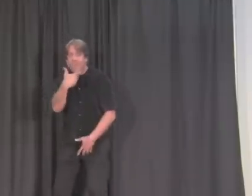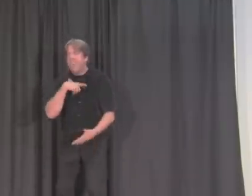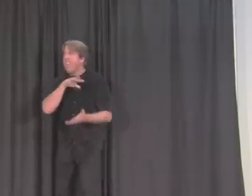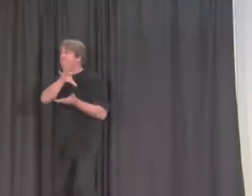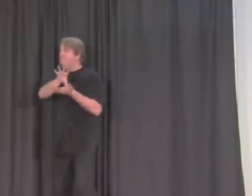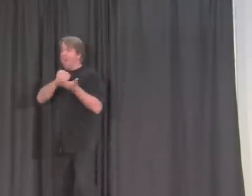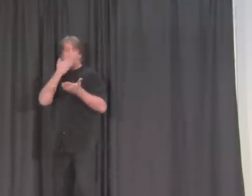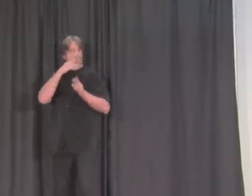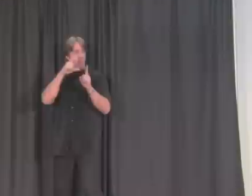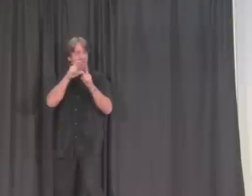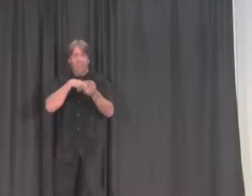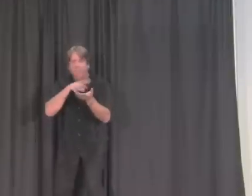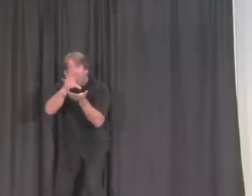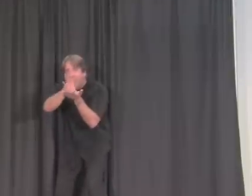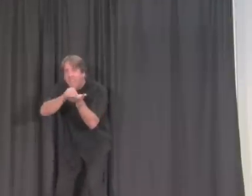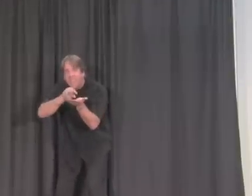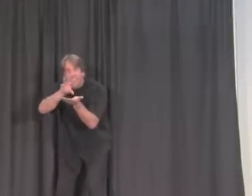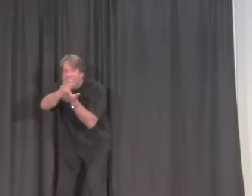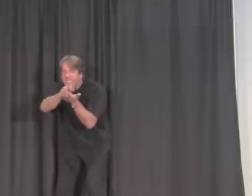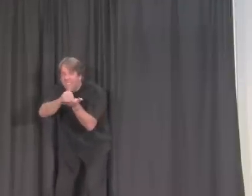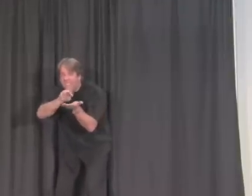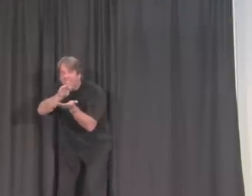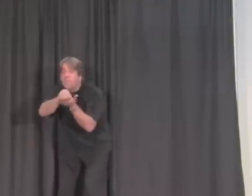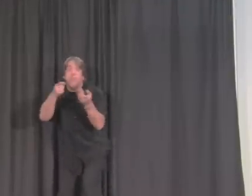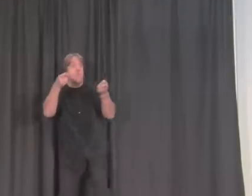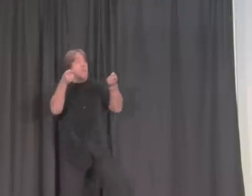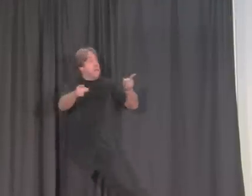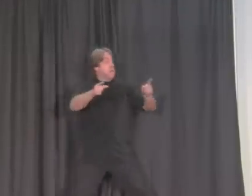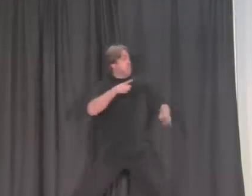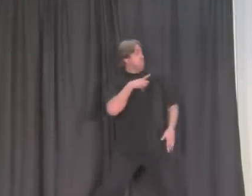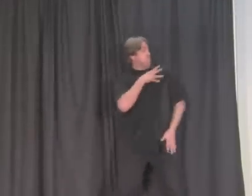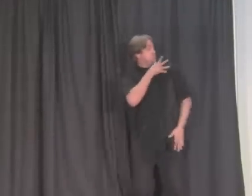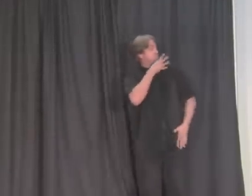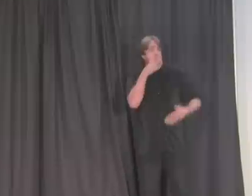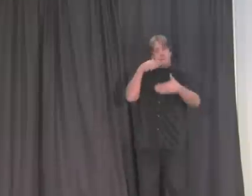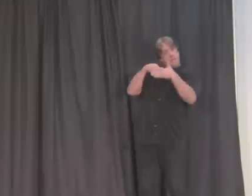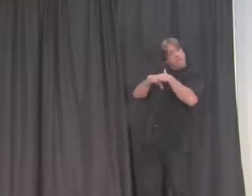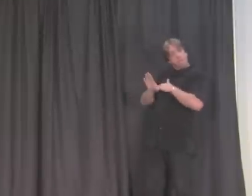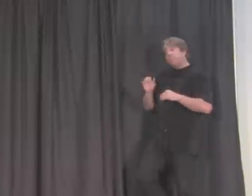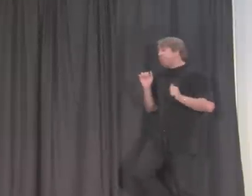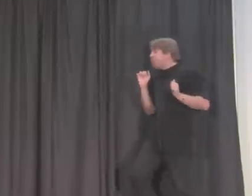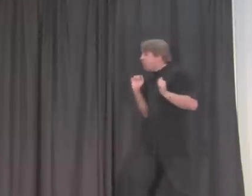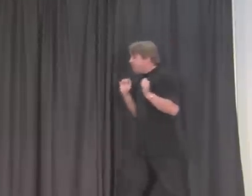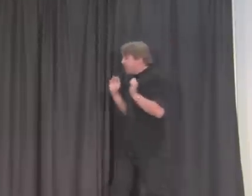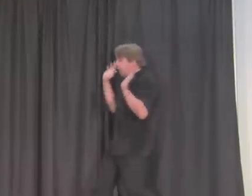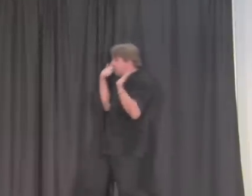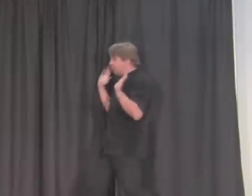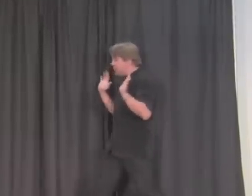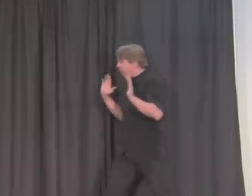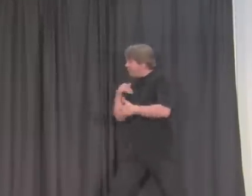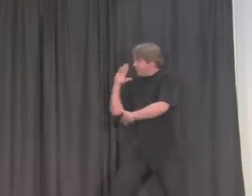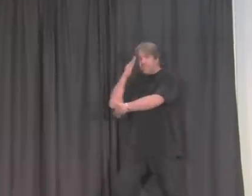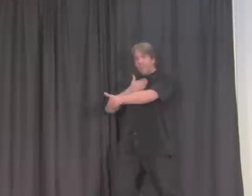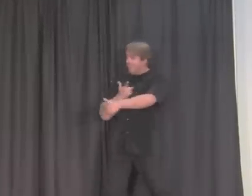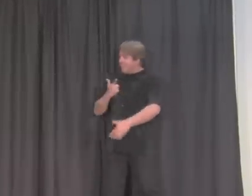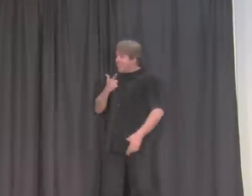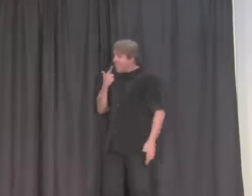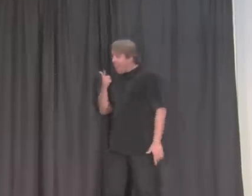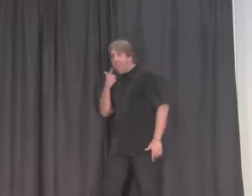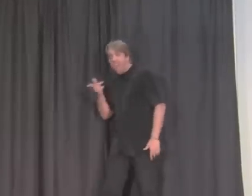with profanity, and I was learning the words that they were saying on screen. My mother came in and said, oh,